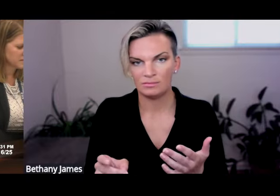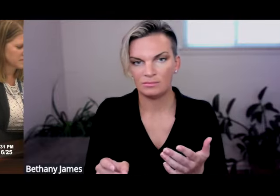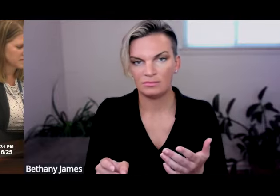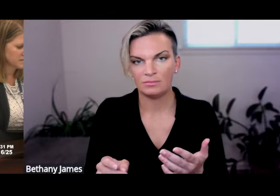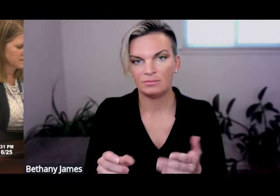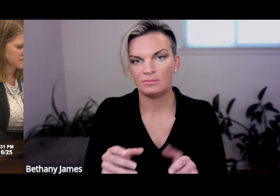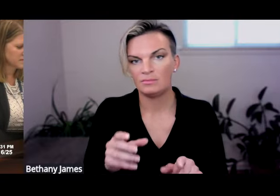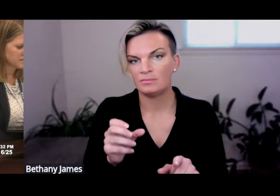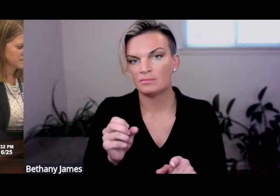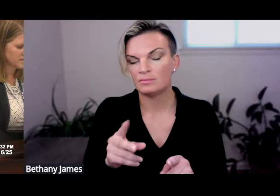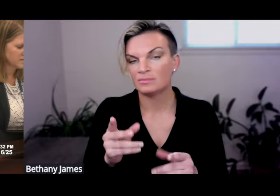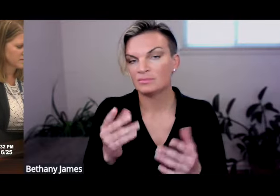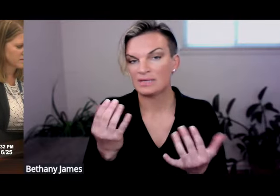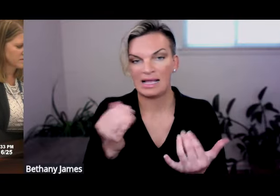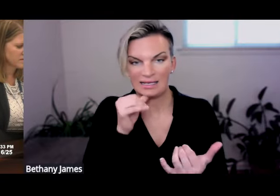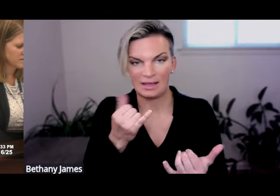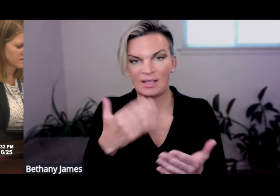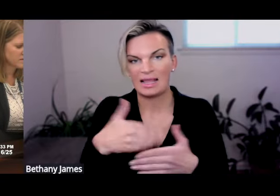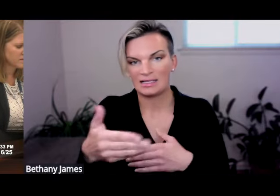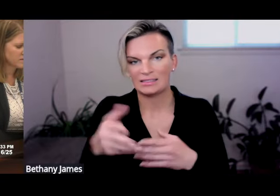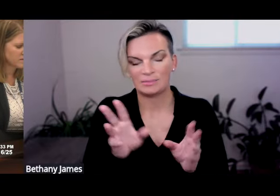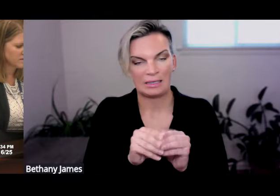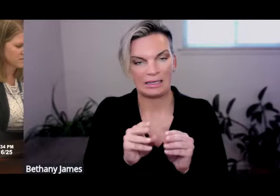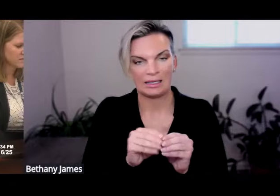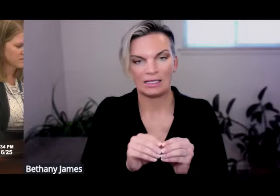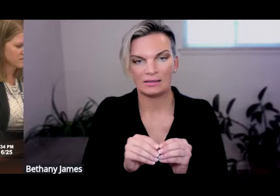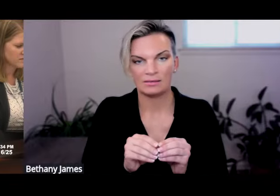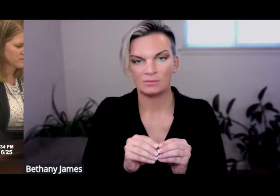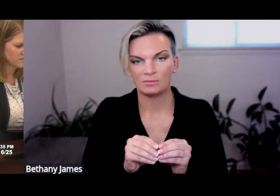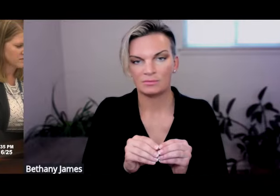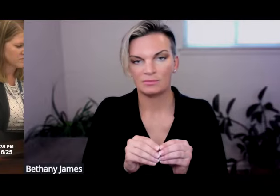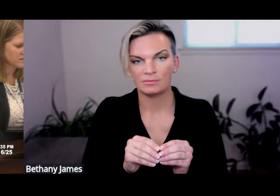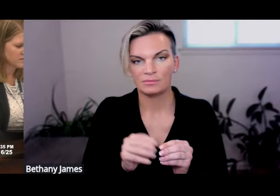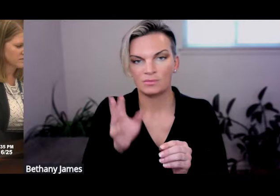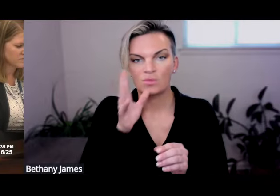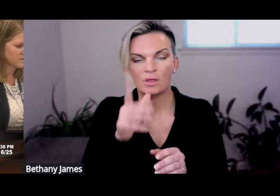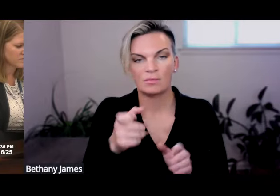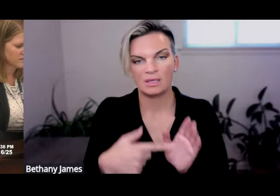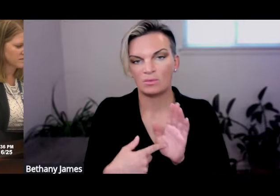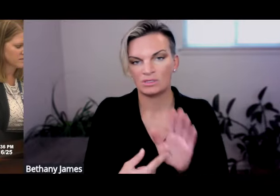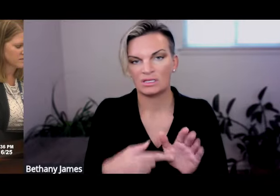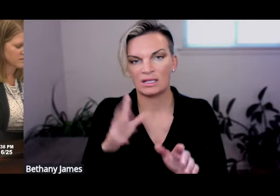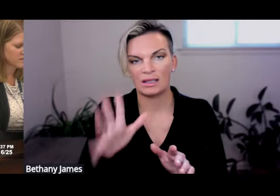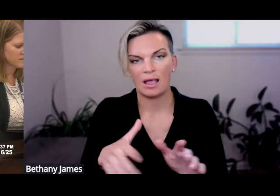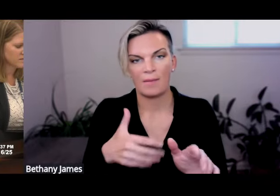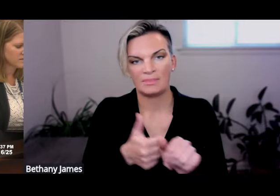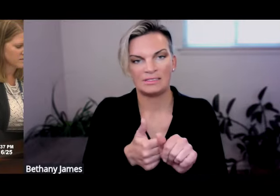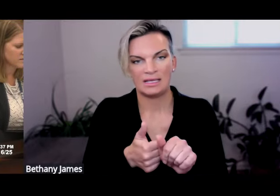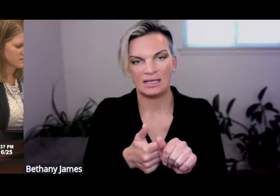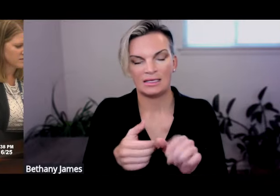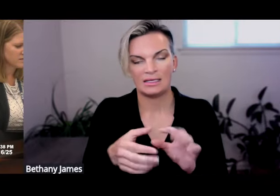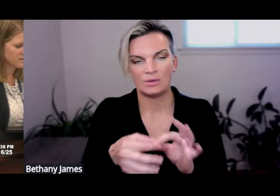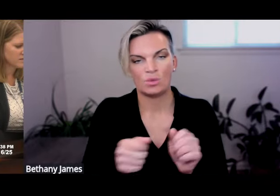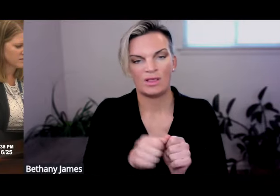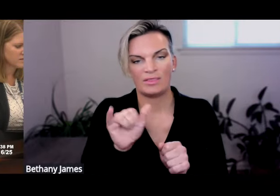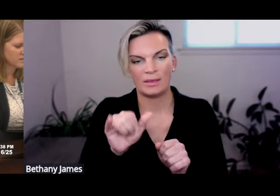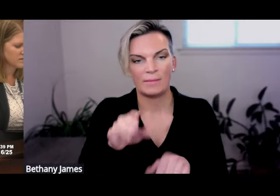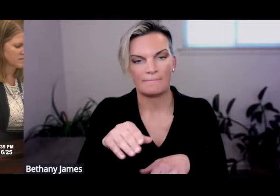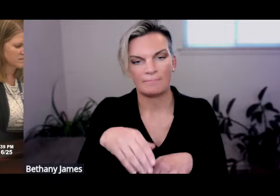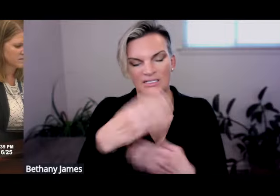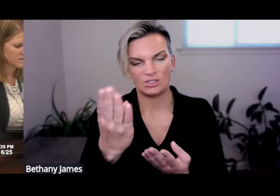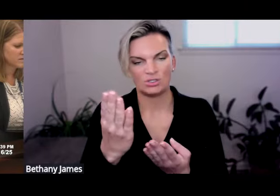not for today, but next meeting, we also are going to be presenting you with an updated copy of the petition manuals. As you